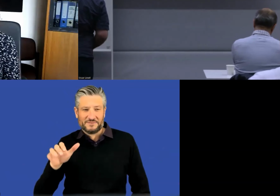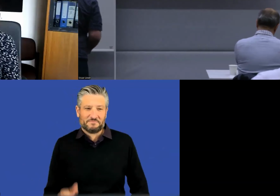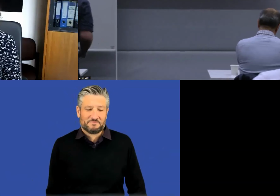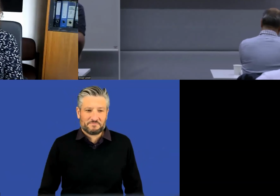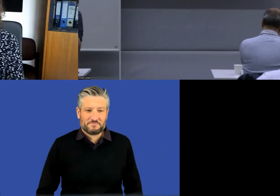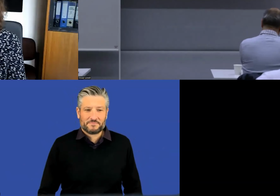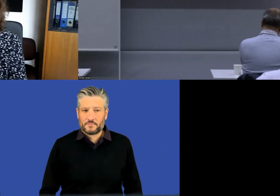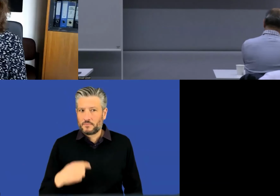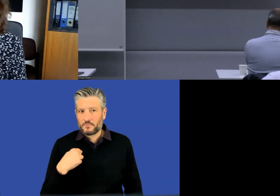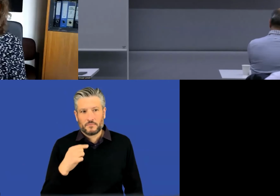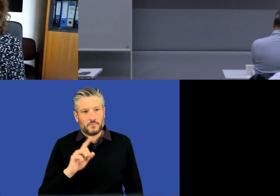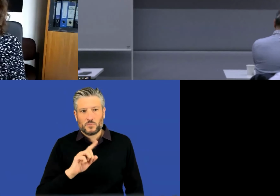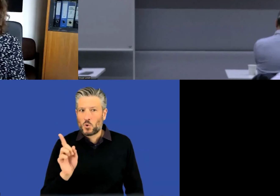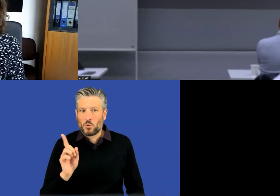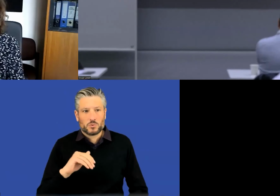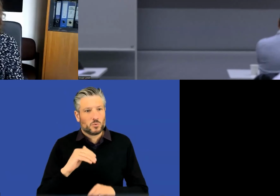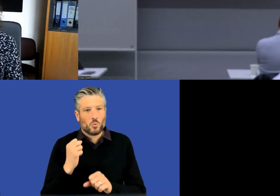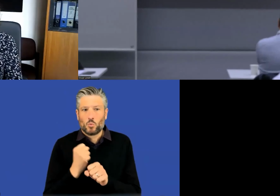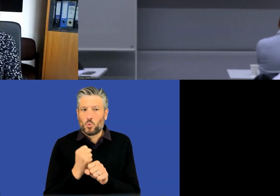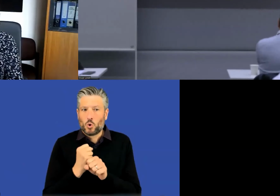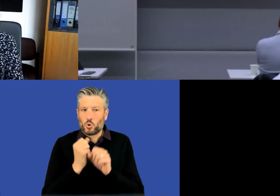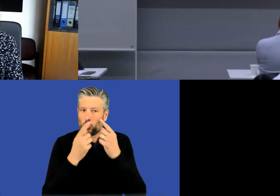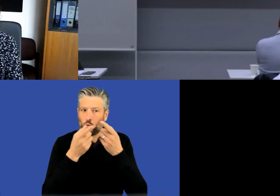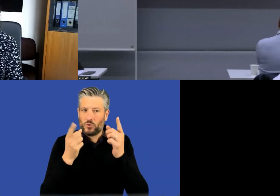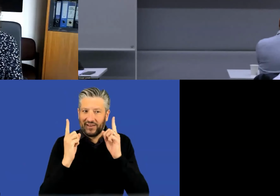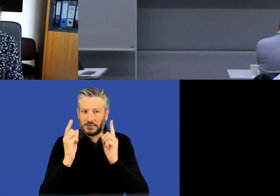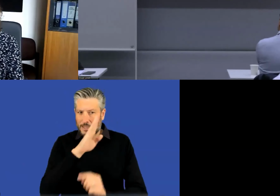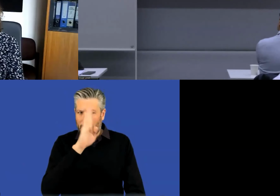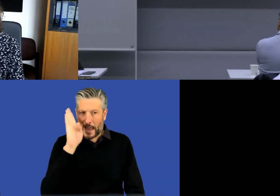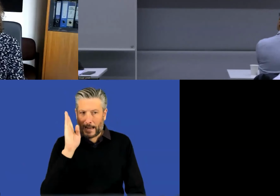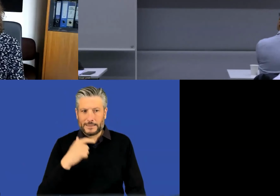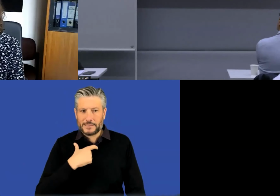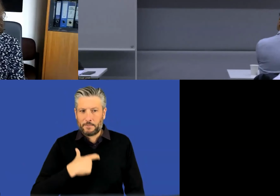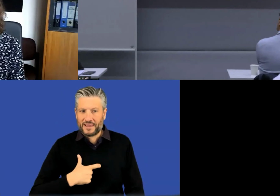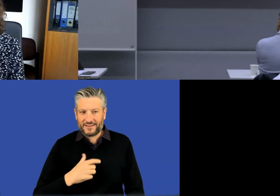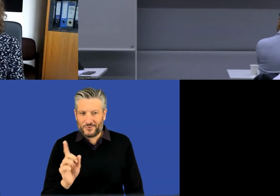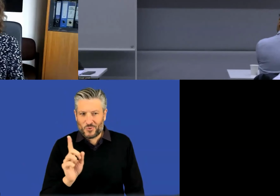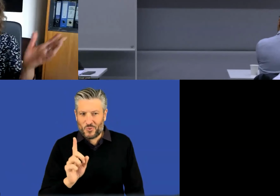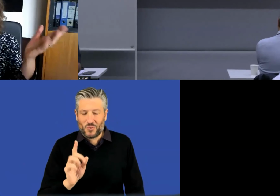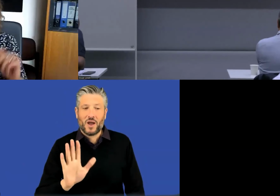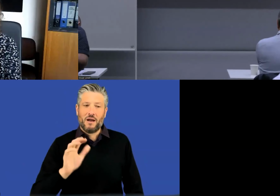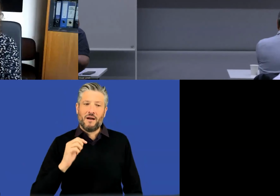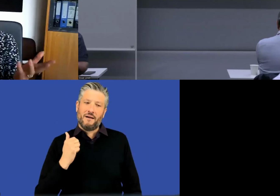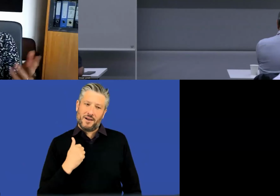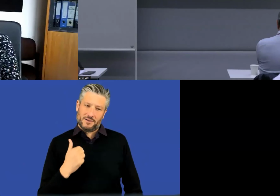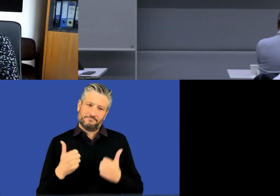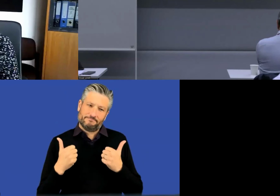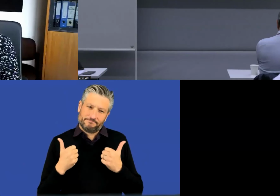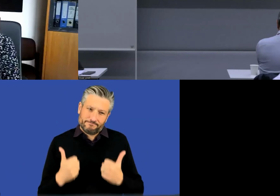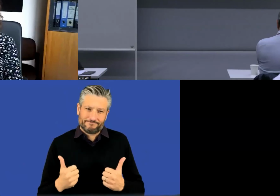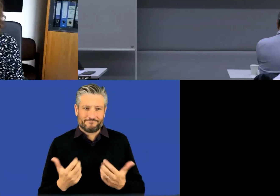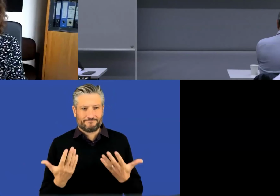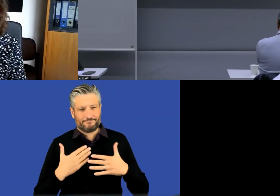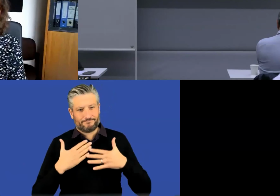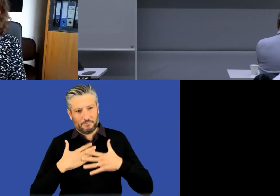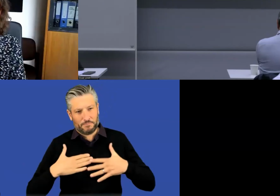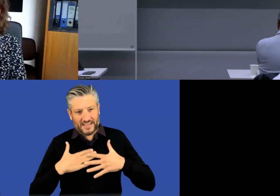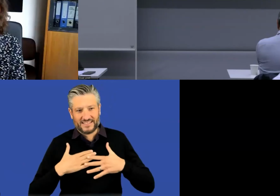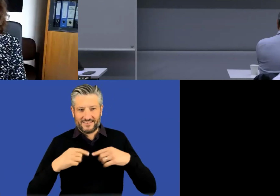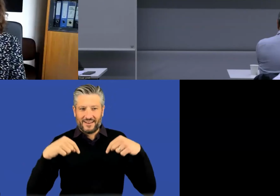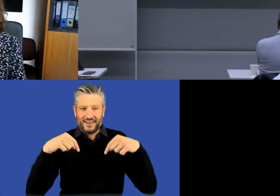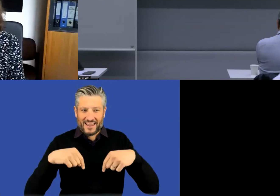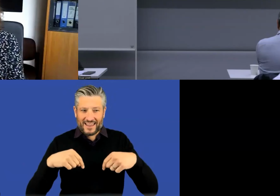academic, as you'll be very soon aware, but I am delighted to be with you this morning. In fact, lunchtime, I suppose, afternoon now, as